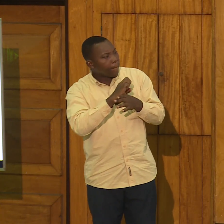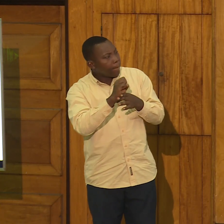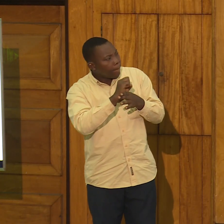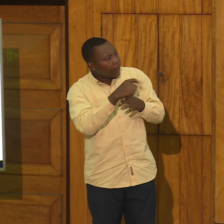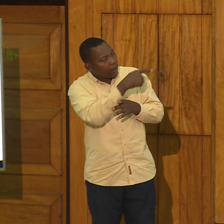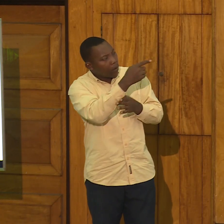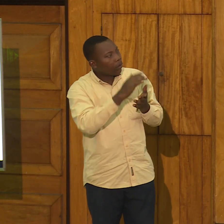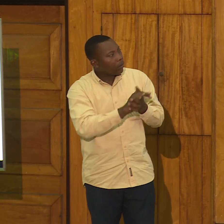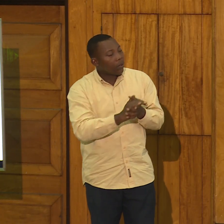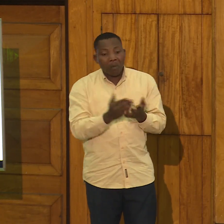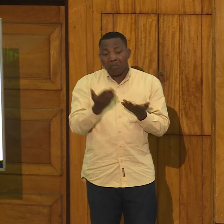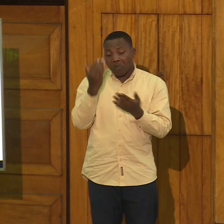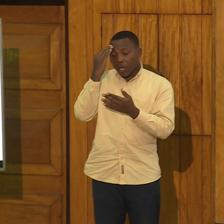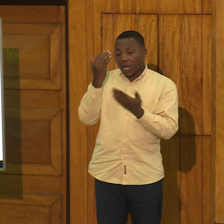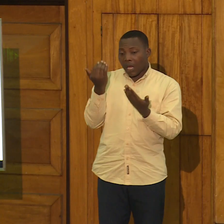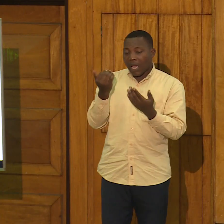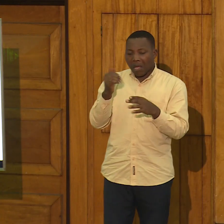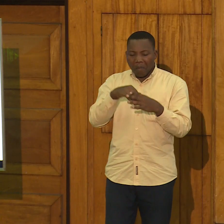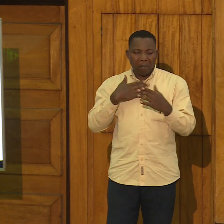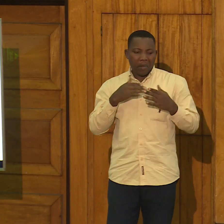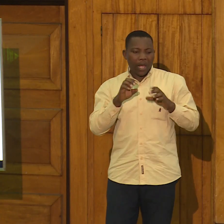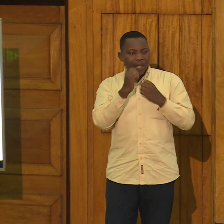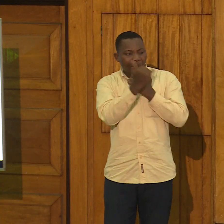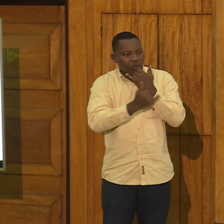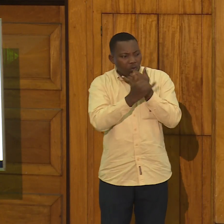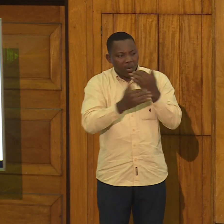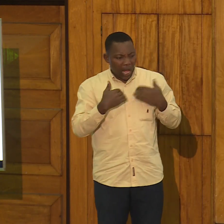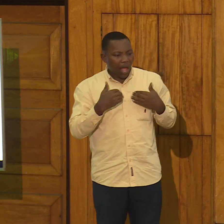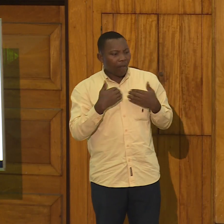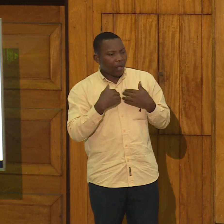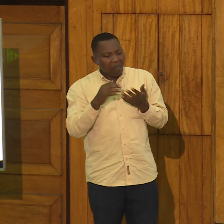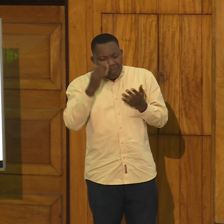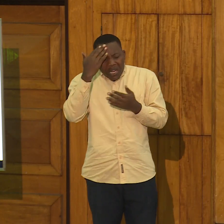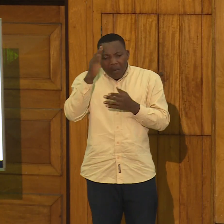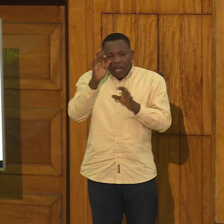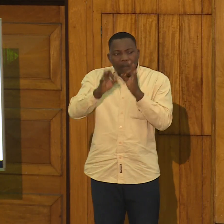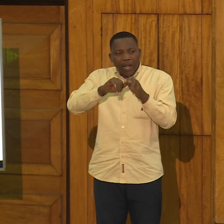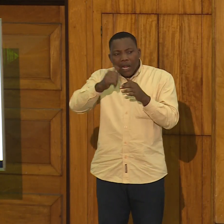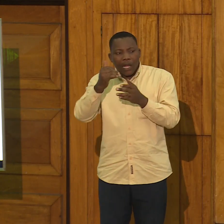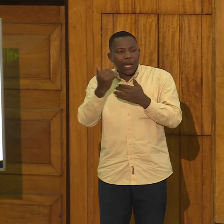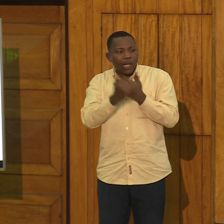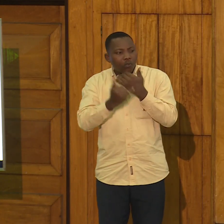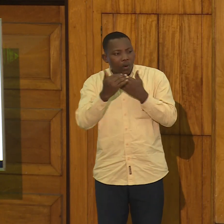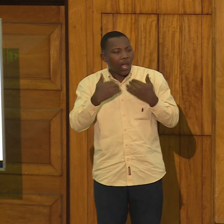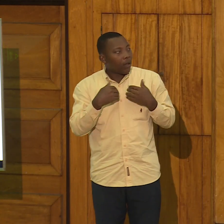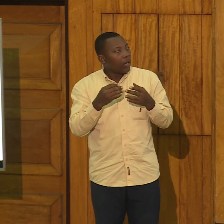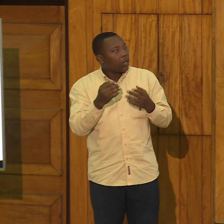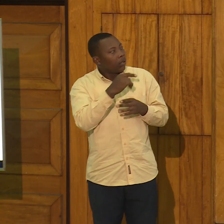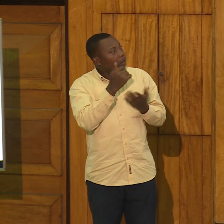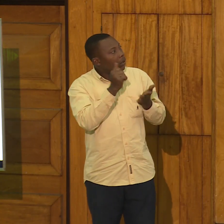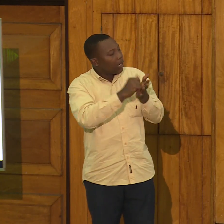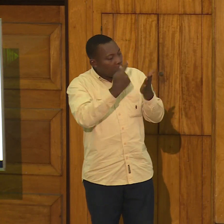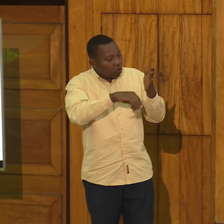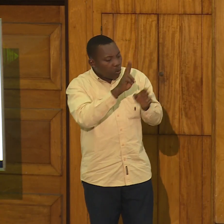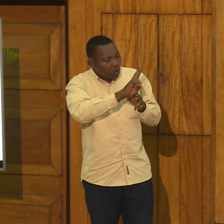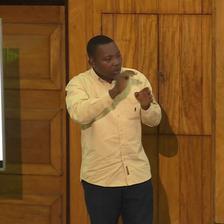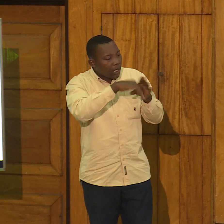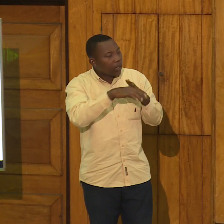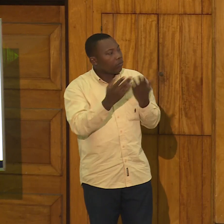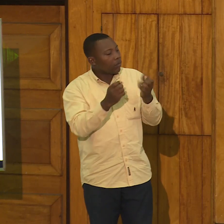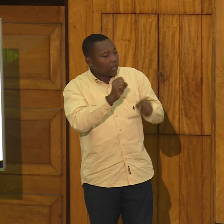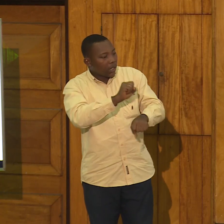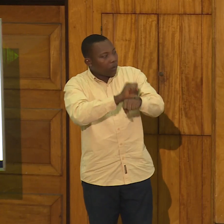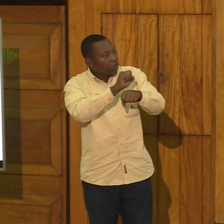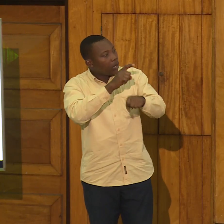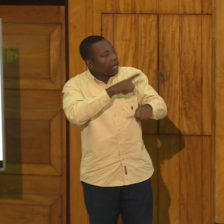premiership. I don't know in other countries when it comes to soccer, because this is a model that uses sports, integration of sports. So here we've got